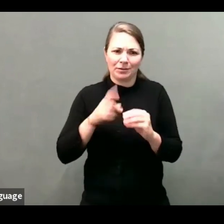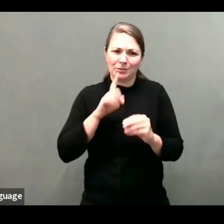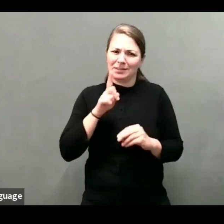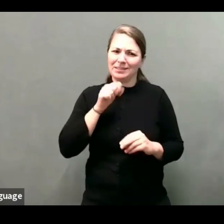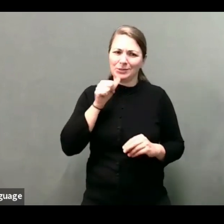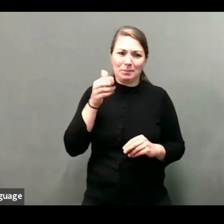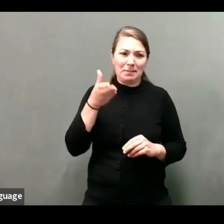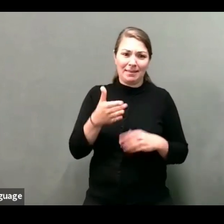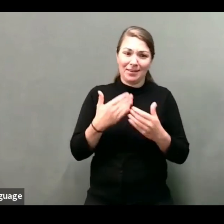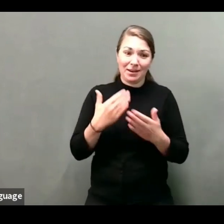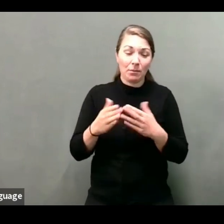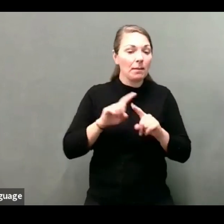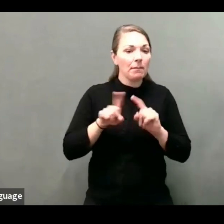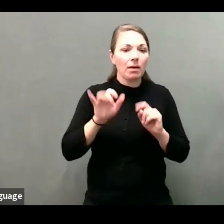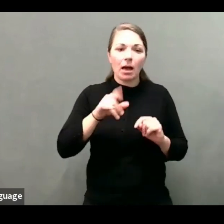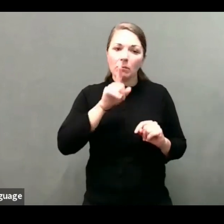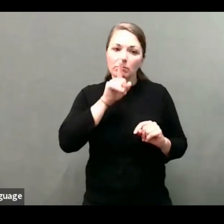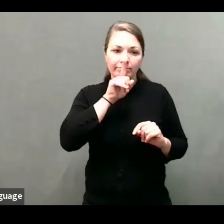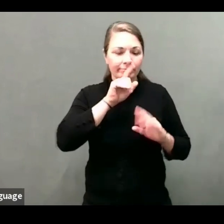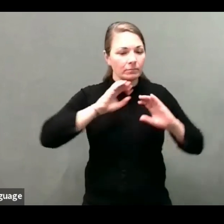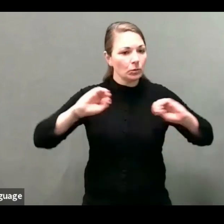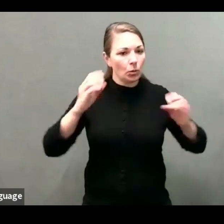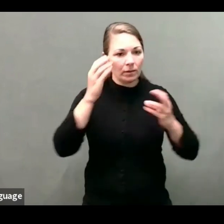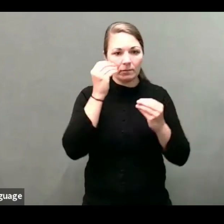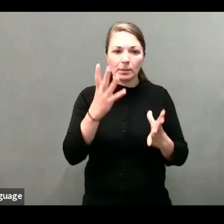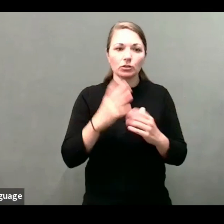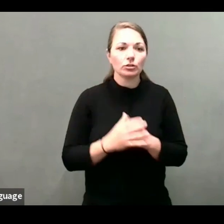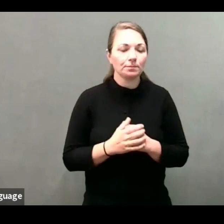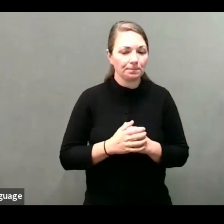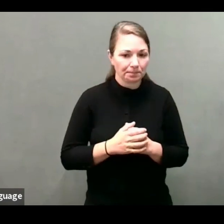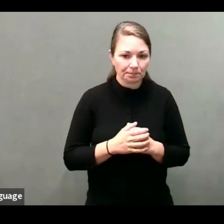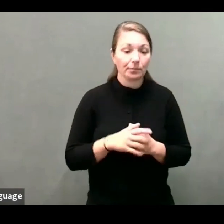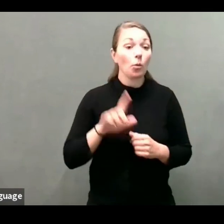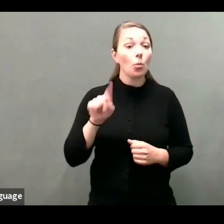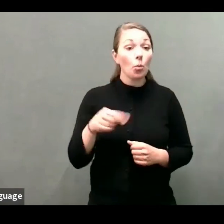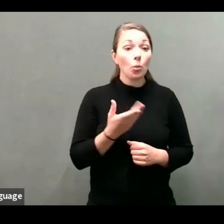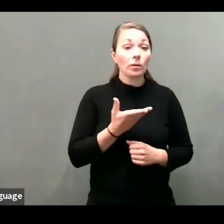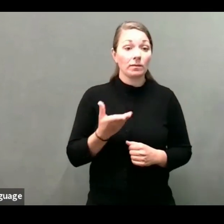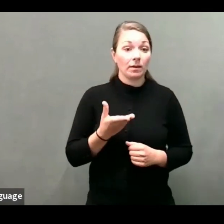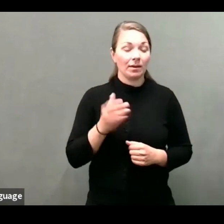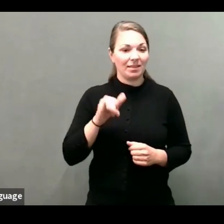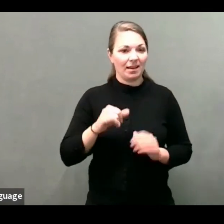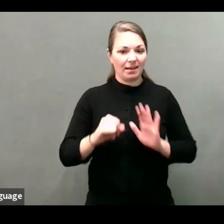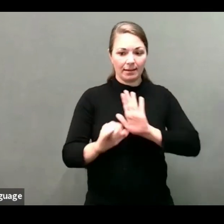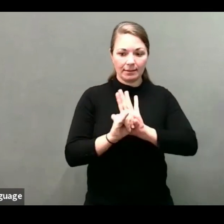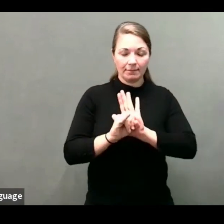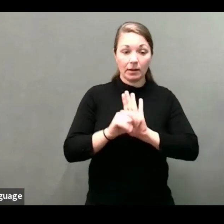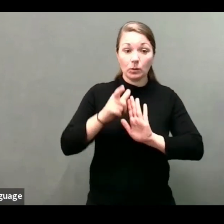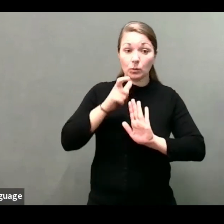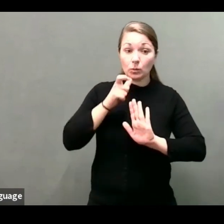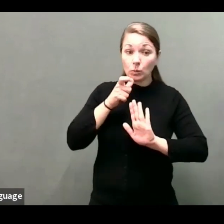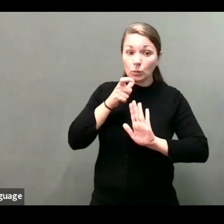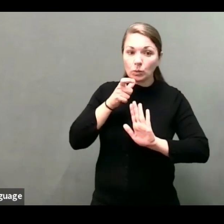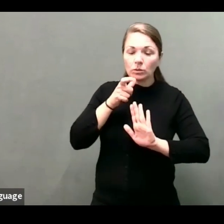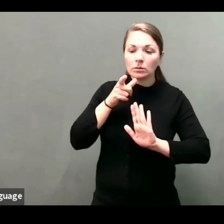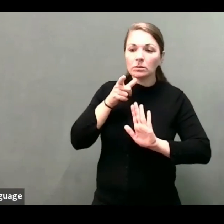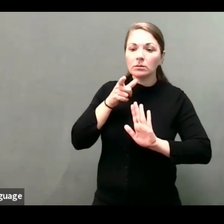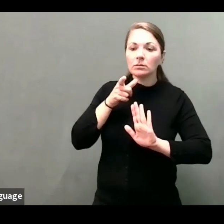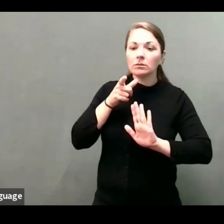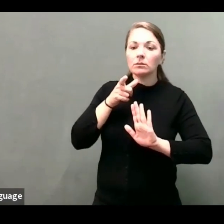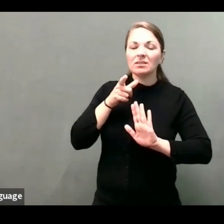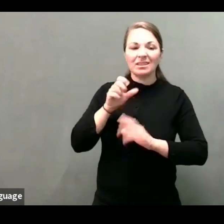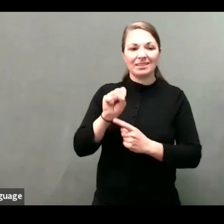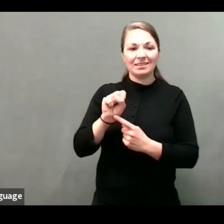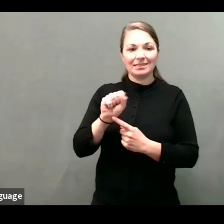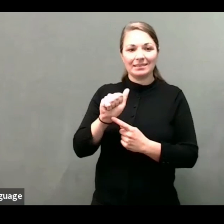anyway. And that means that the only thing identifying that evidence is the safe